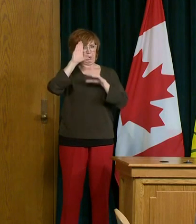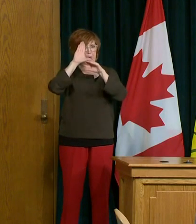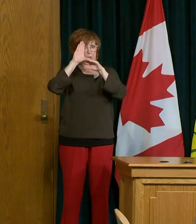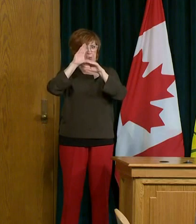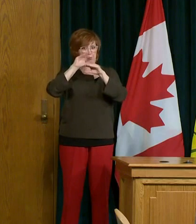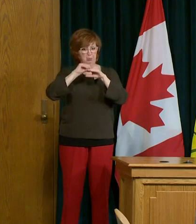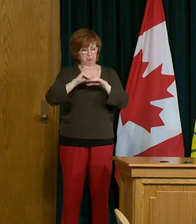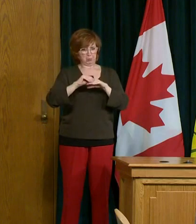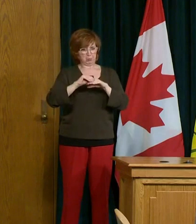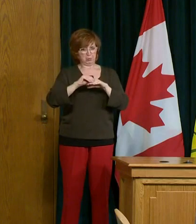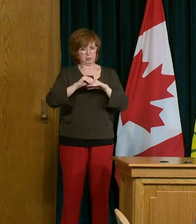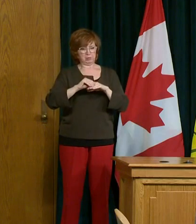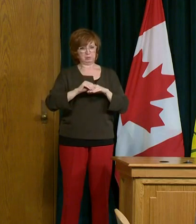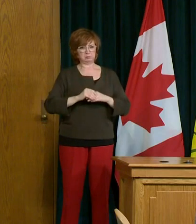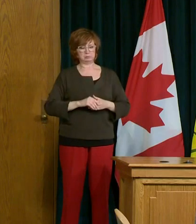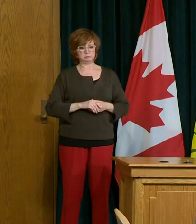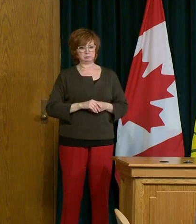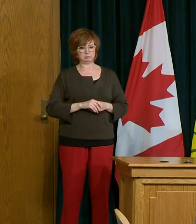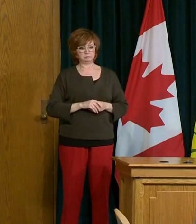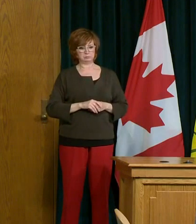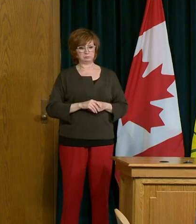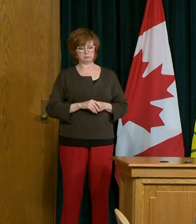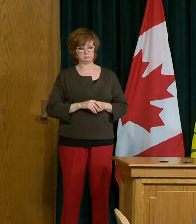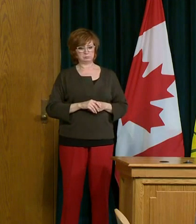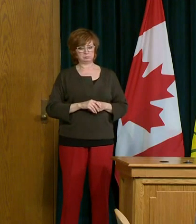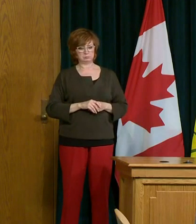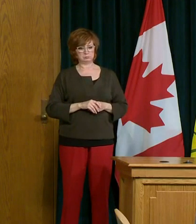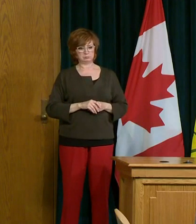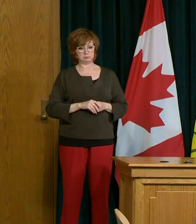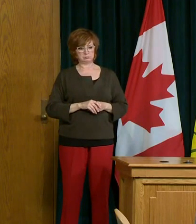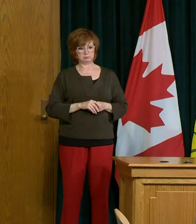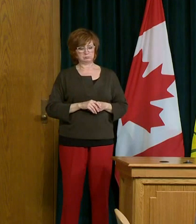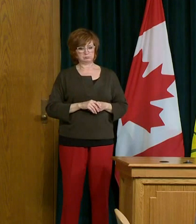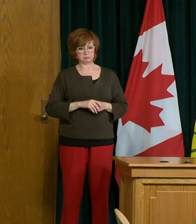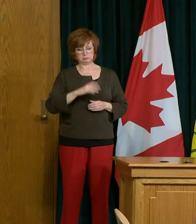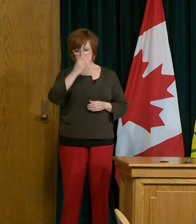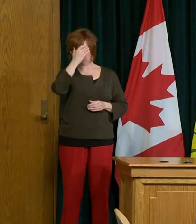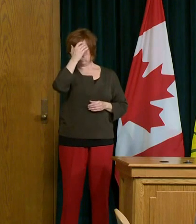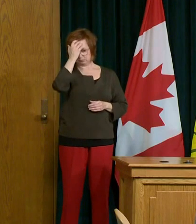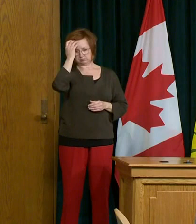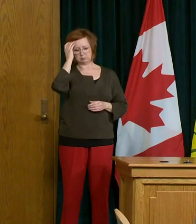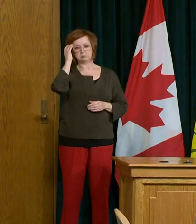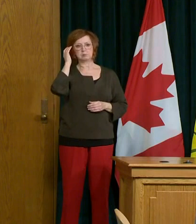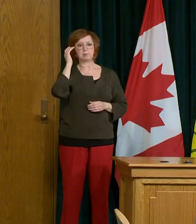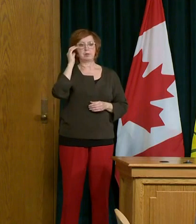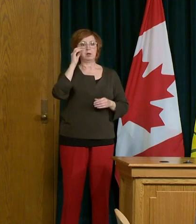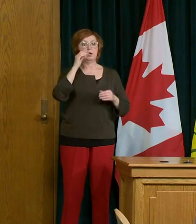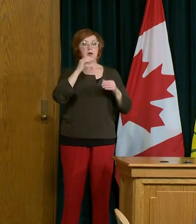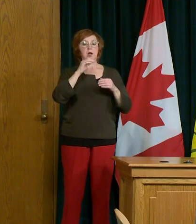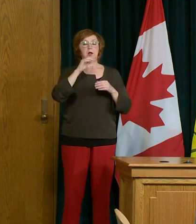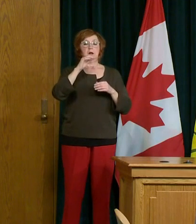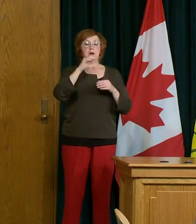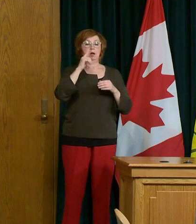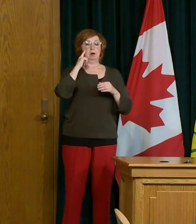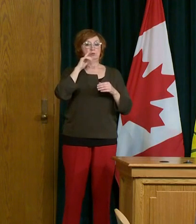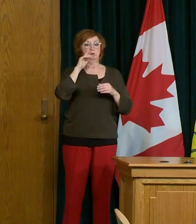COVID-19 transmission from the vast majority of Saskatchewan geography. And I think that